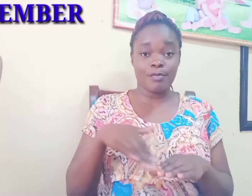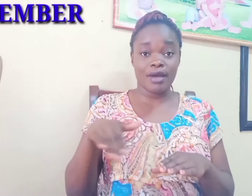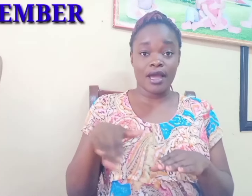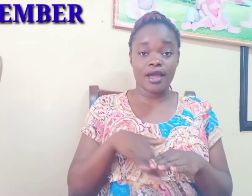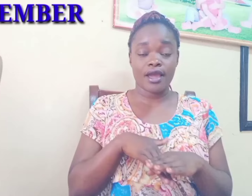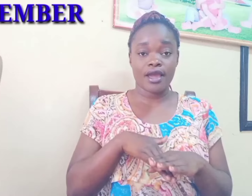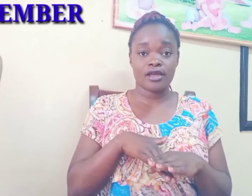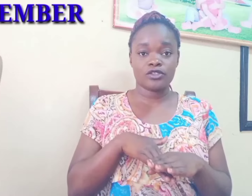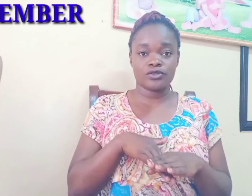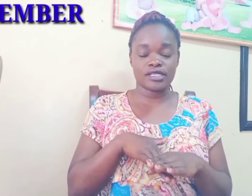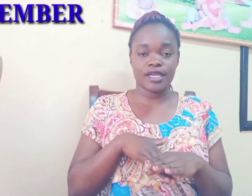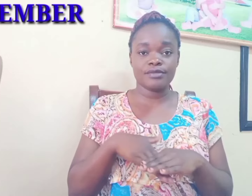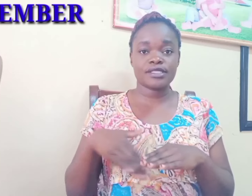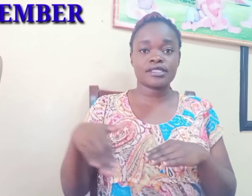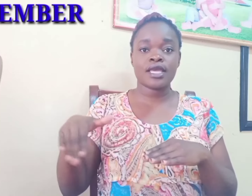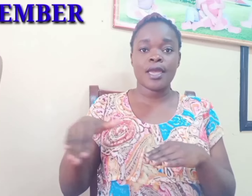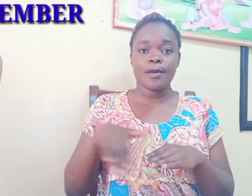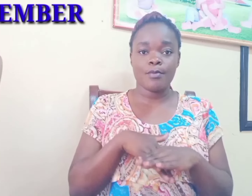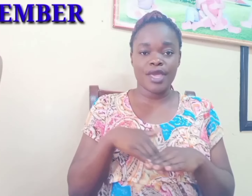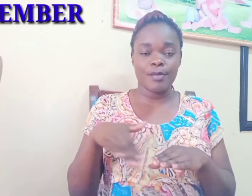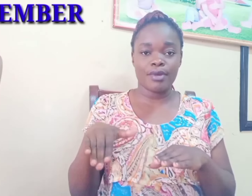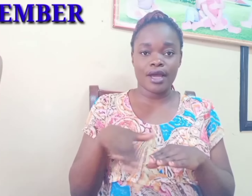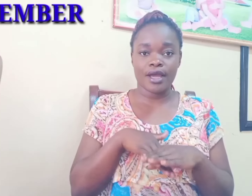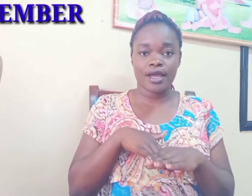Member, two times. Member,